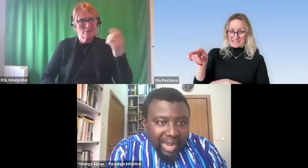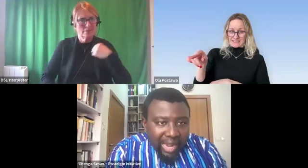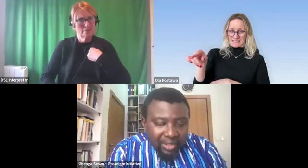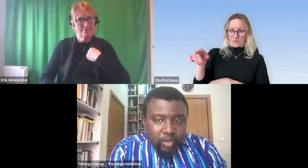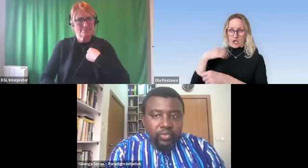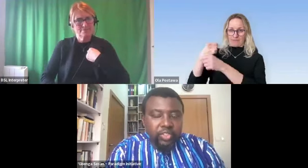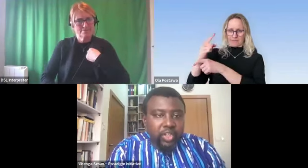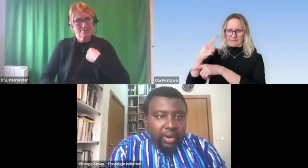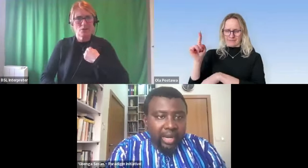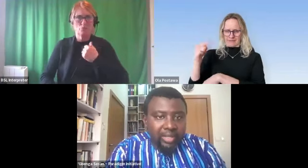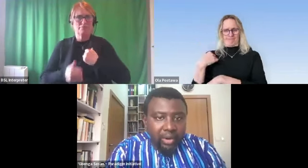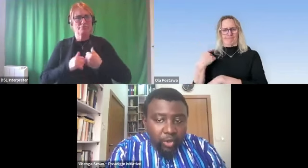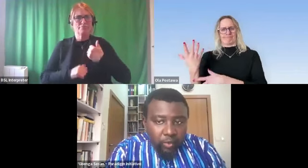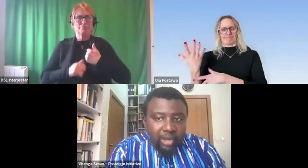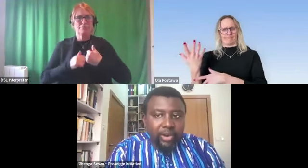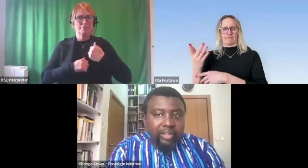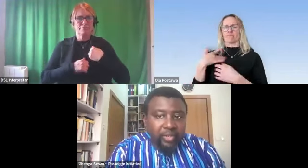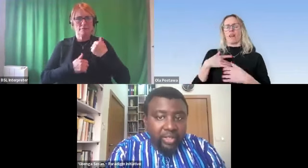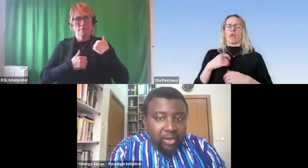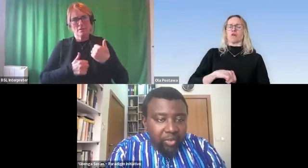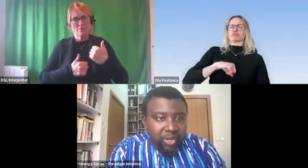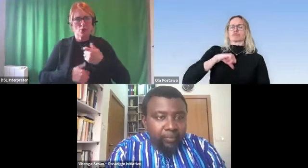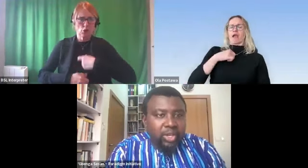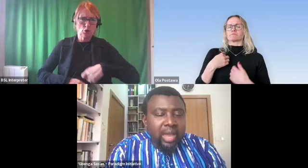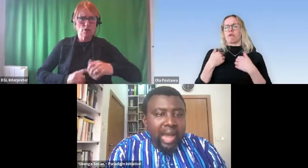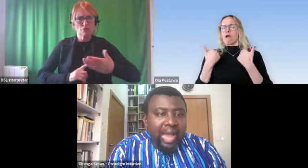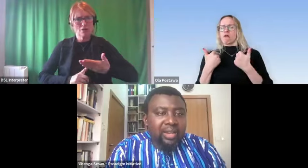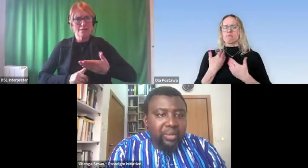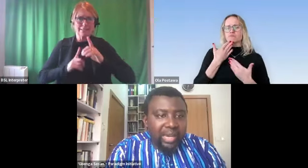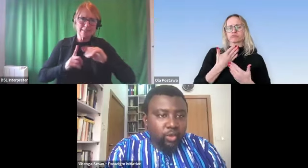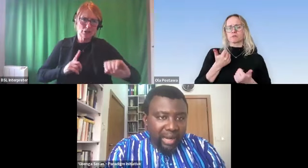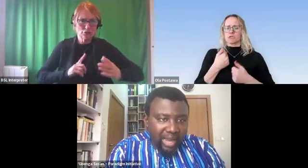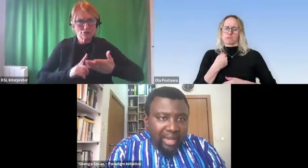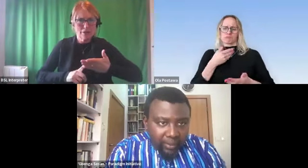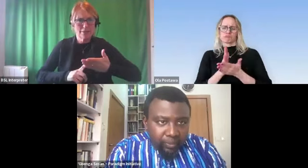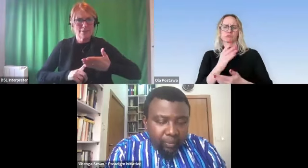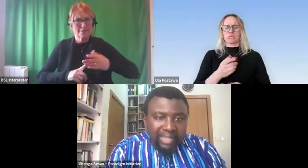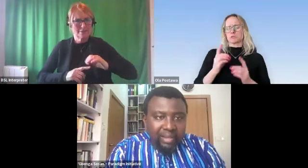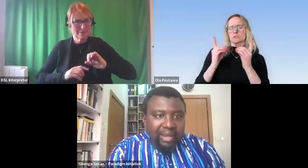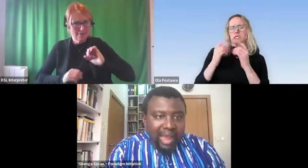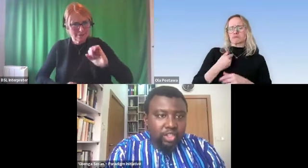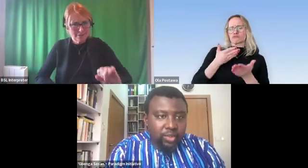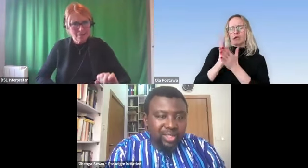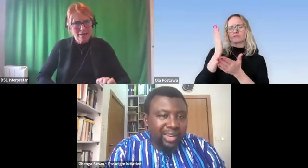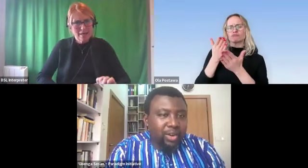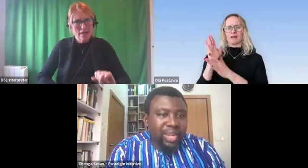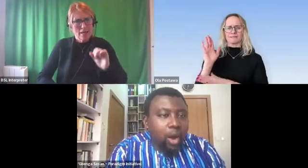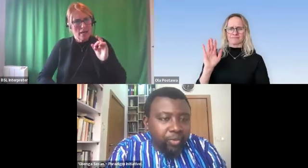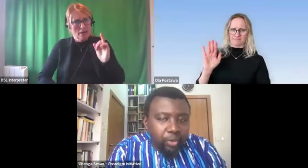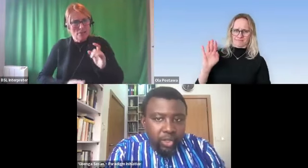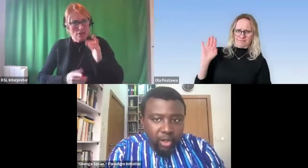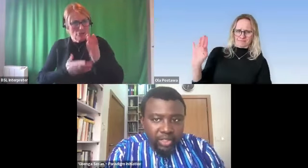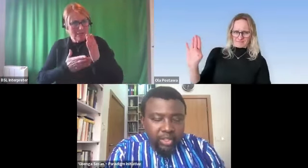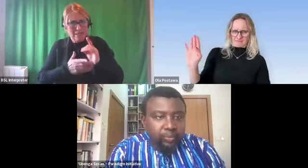as vanguards of digital rights and of human rights and of internet freedom, and began to backslide by taking actions that